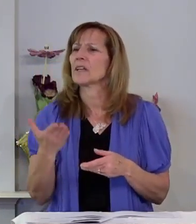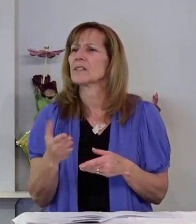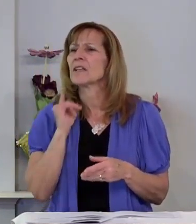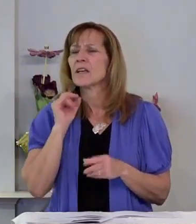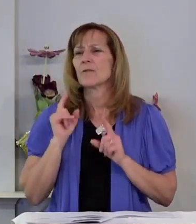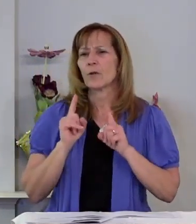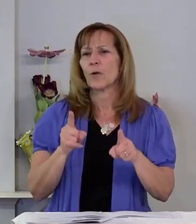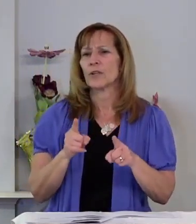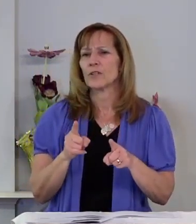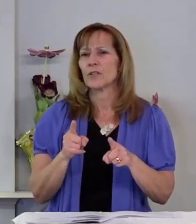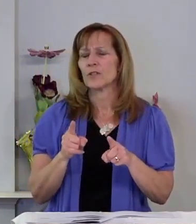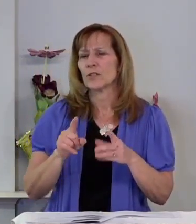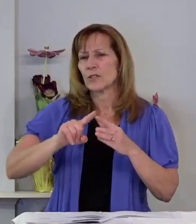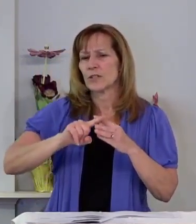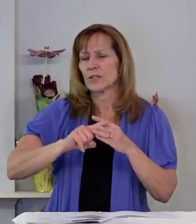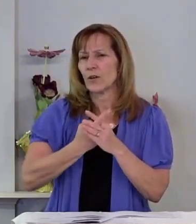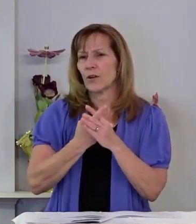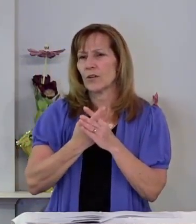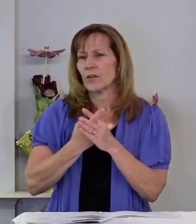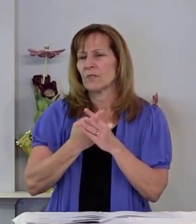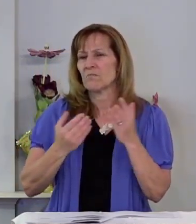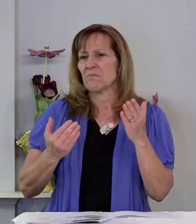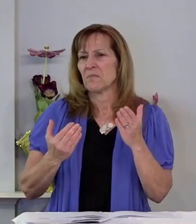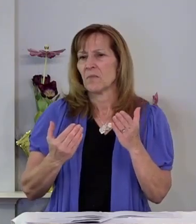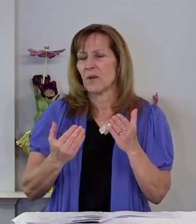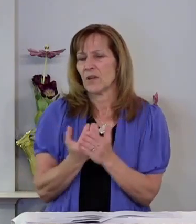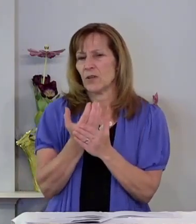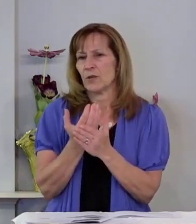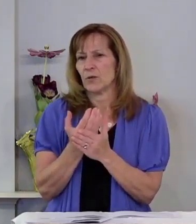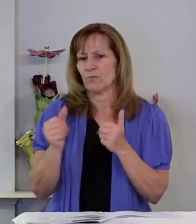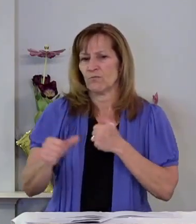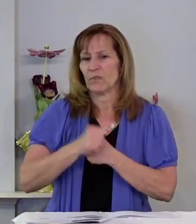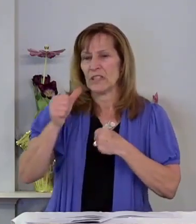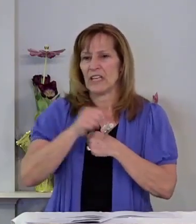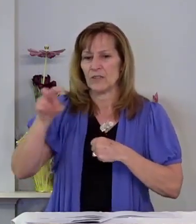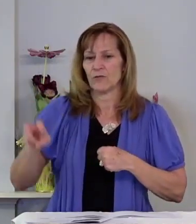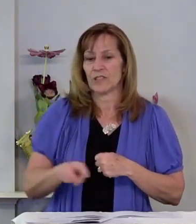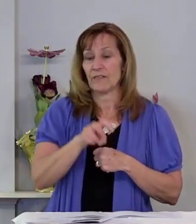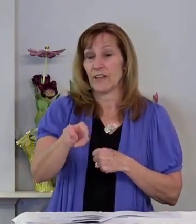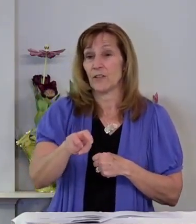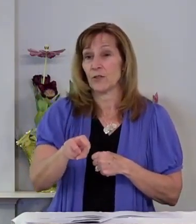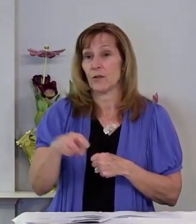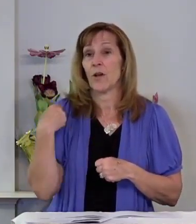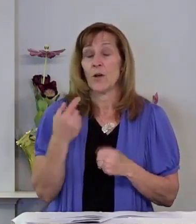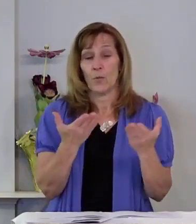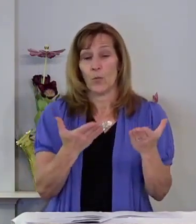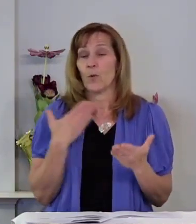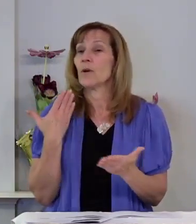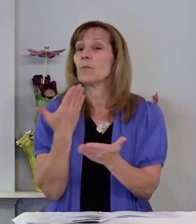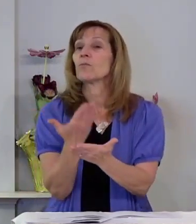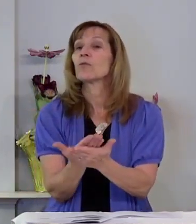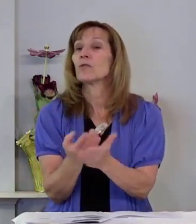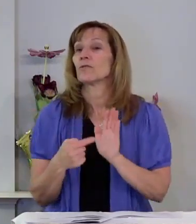we're going to embark on some kind of grand but dangerous adventure, don't we want